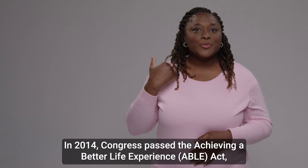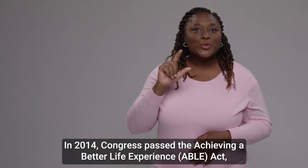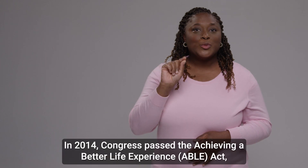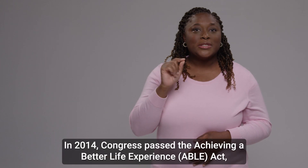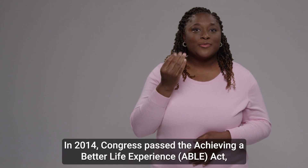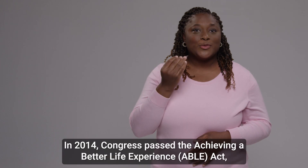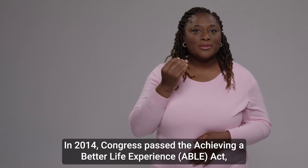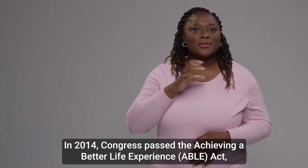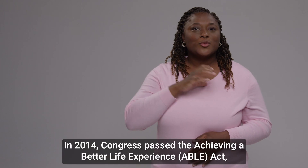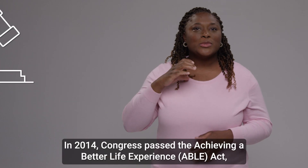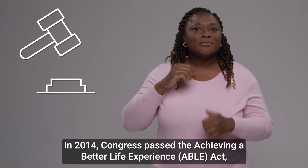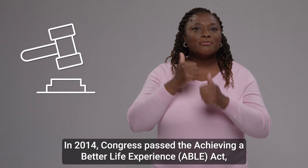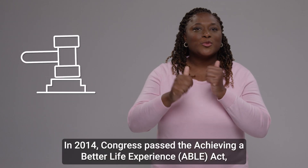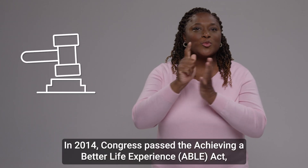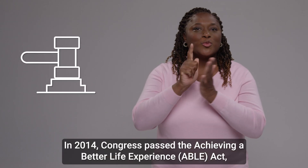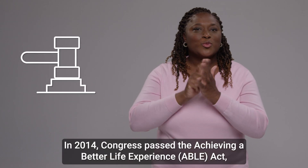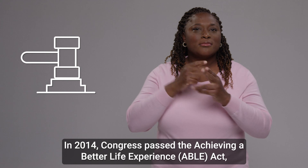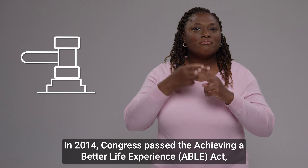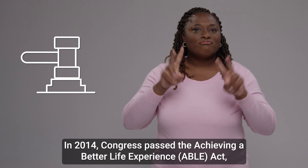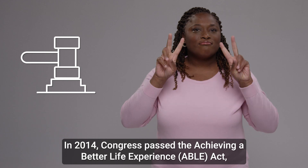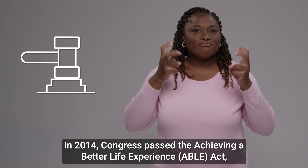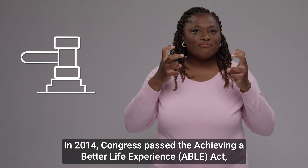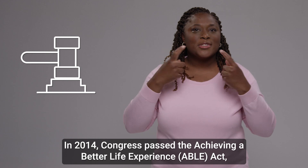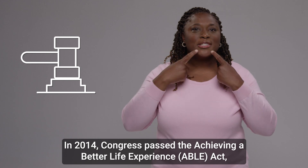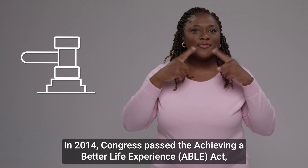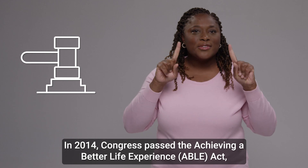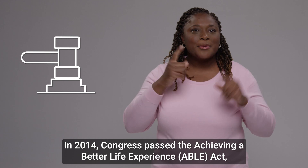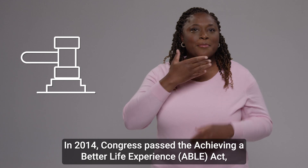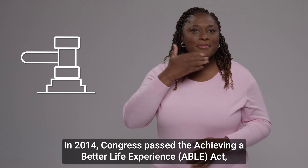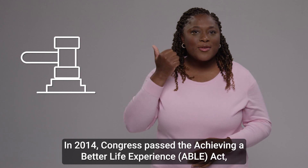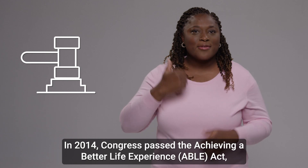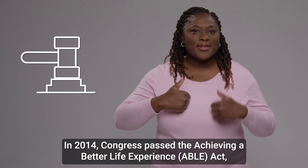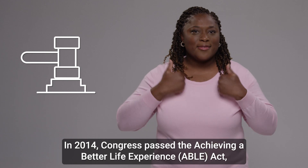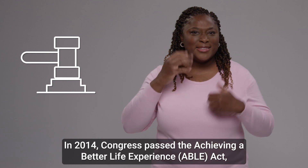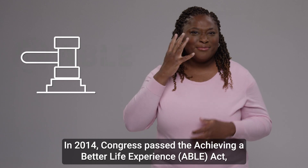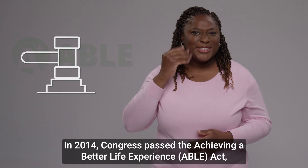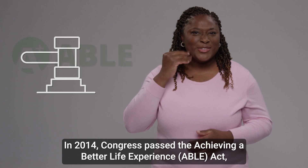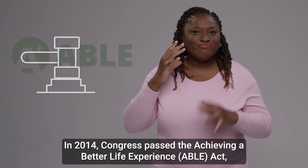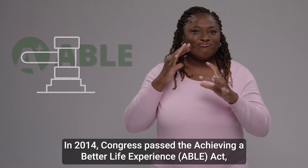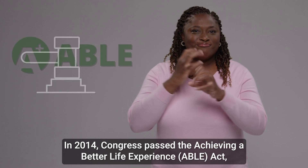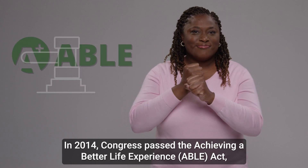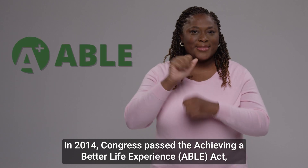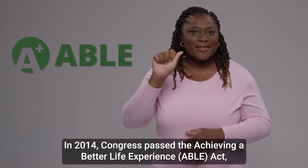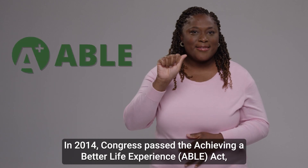In 2014, Congress passed the Achieving a Better Life Experience ABLE Act,